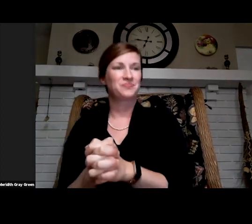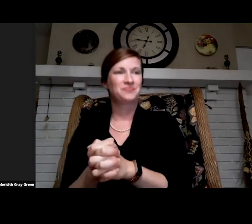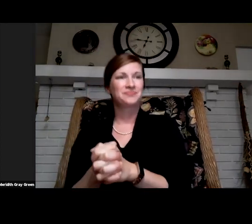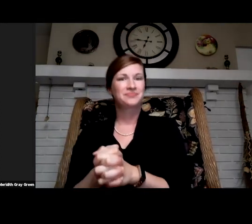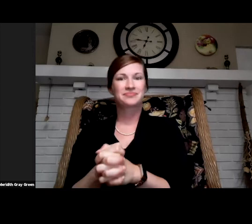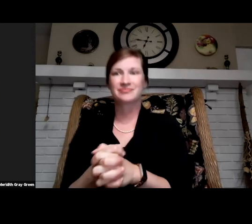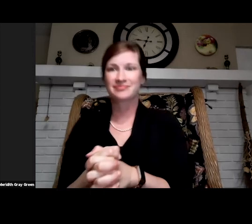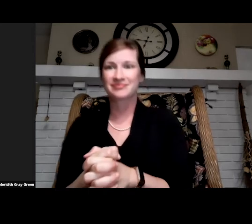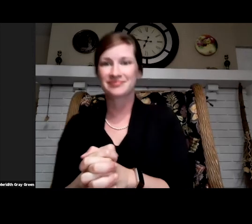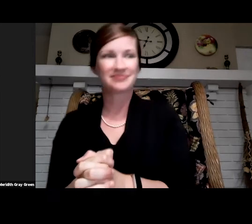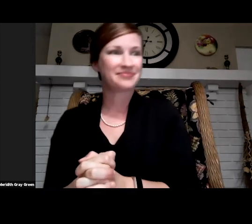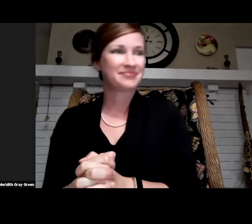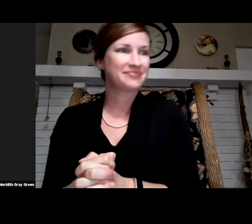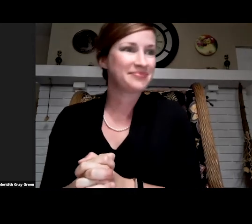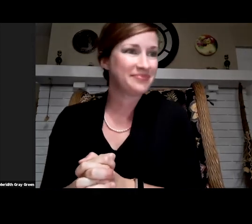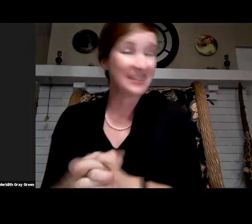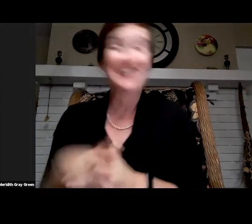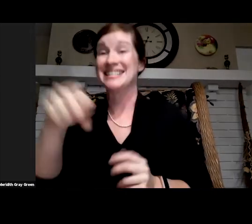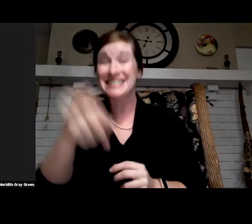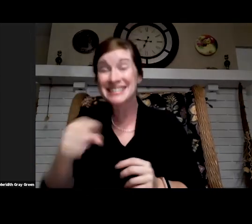Ms. Lehman?